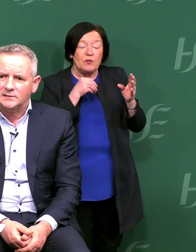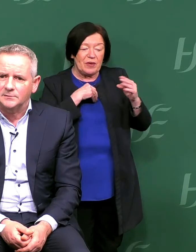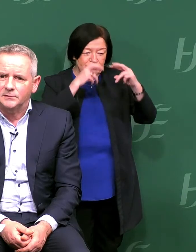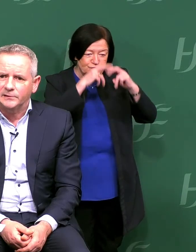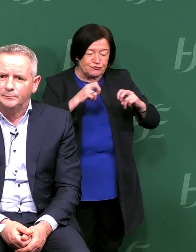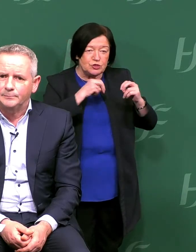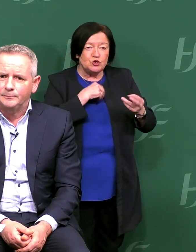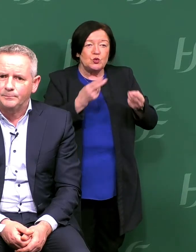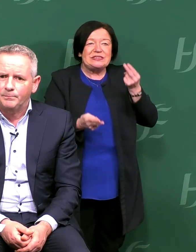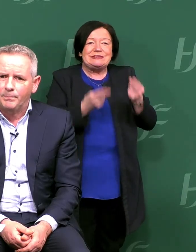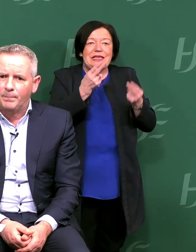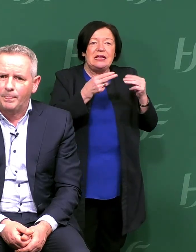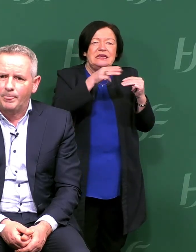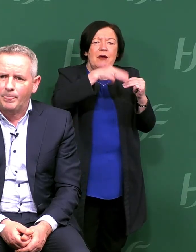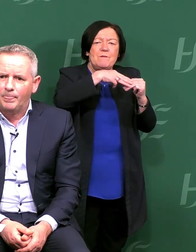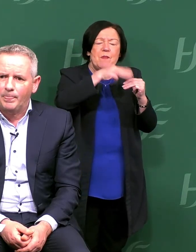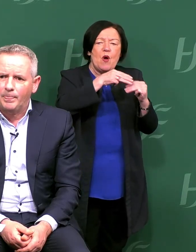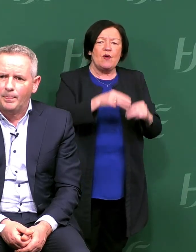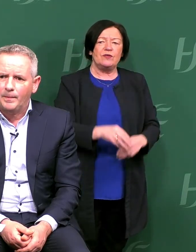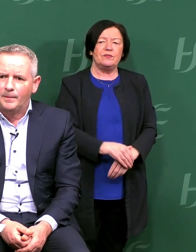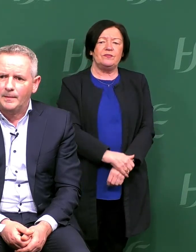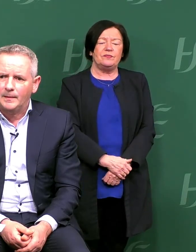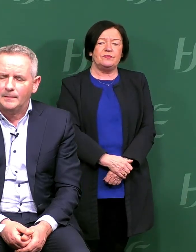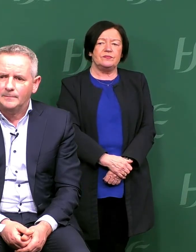to assess that further.